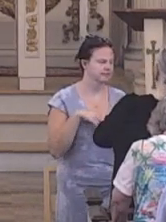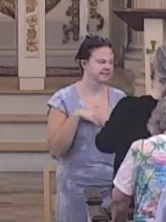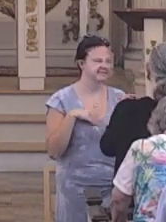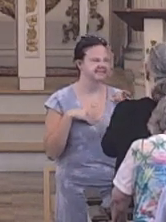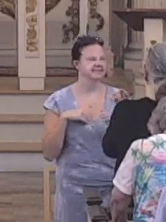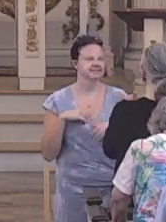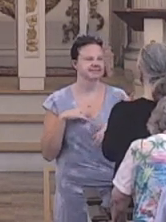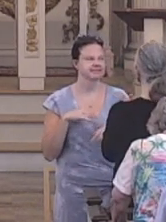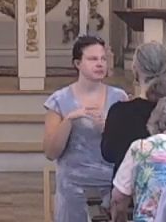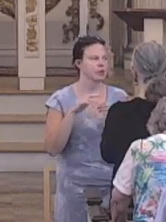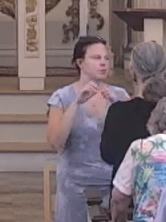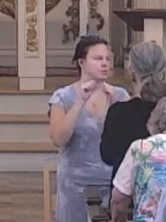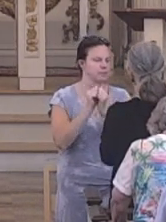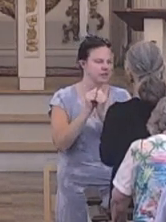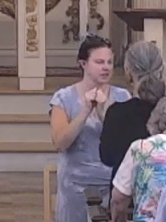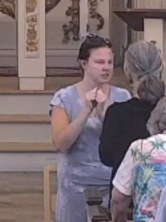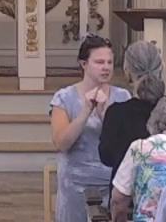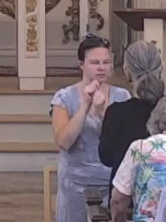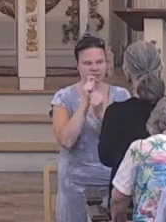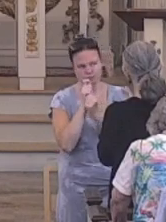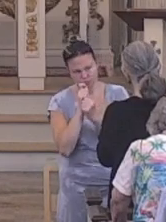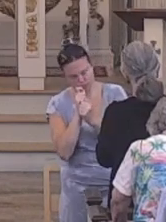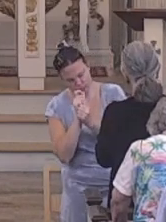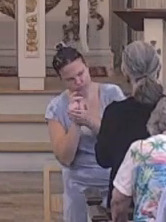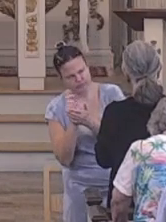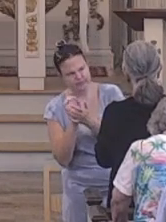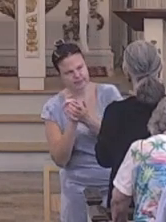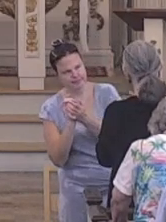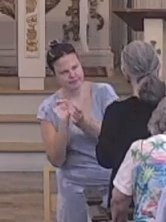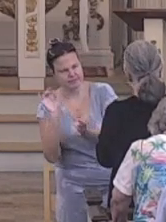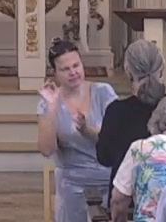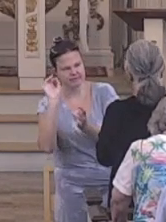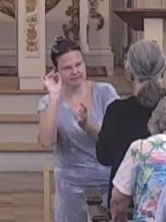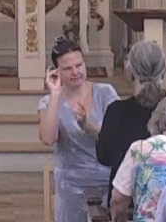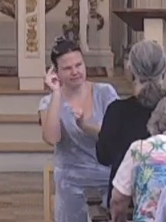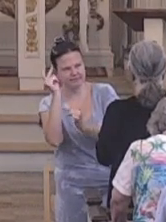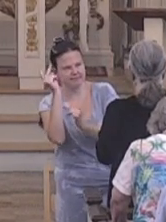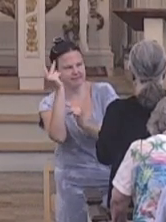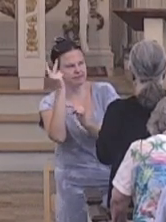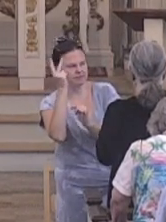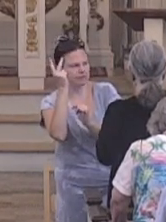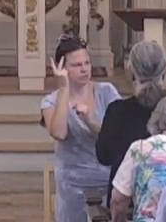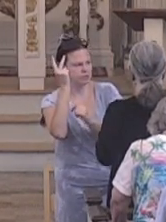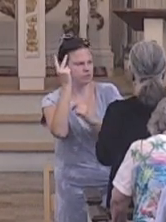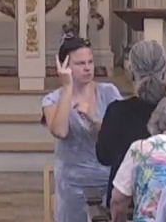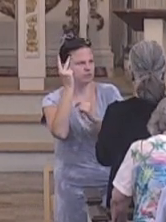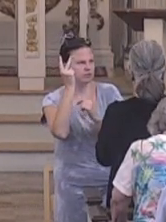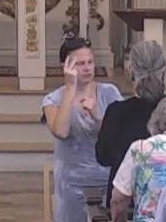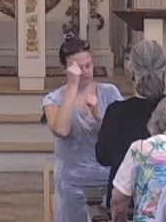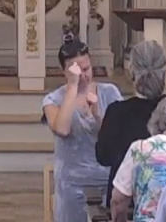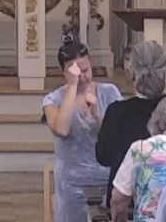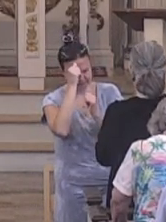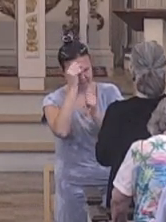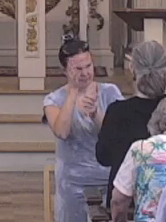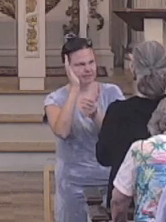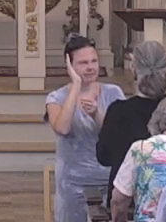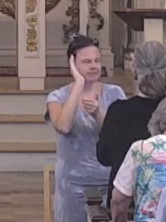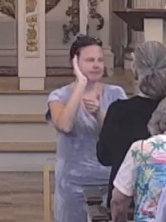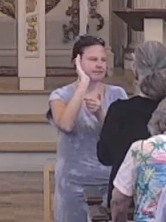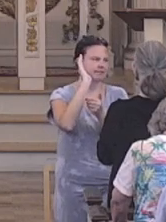Christ, with the Holy Spirit, in the glory of God the